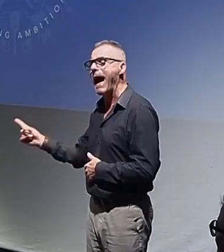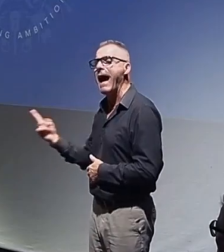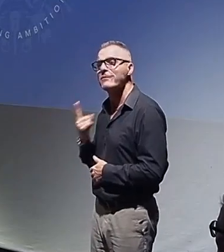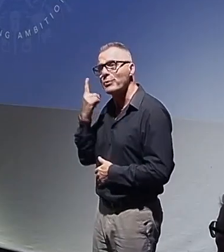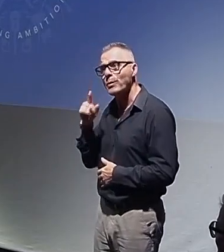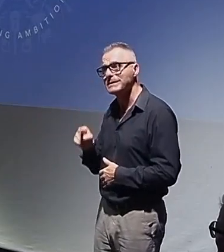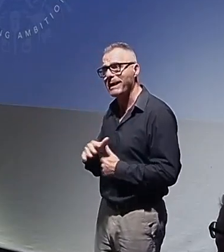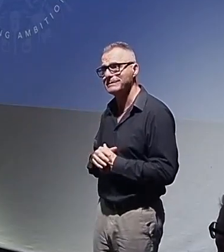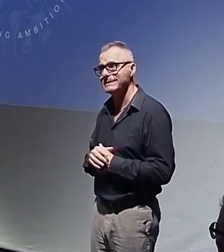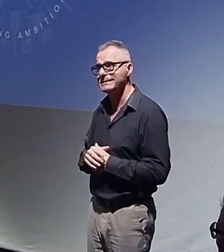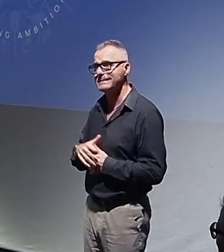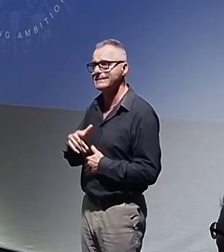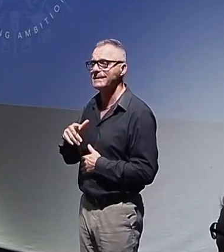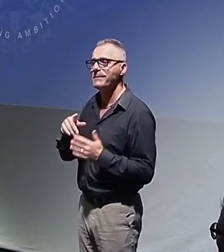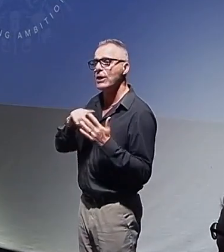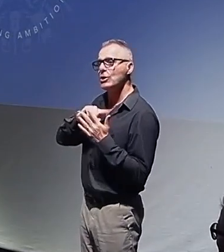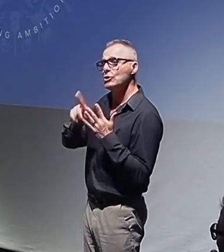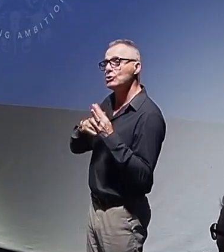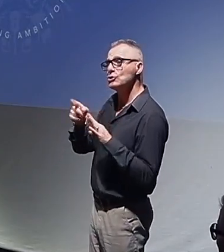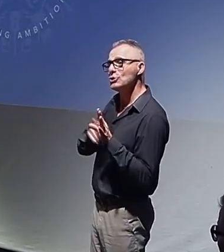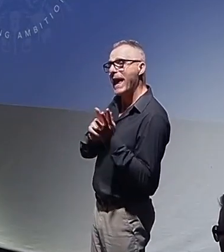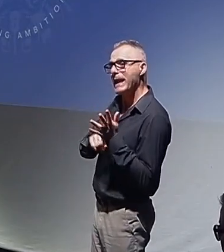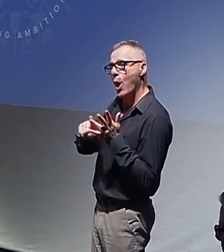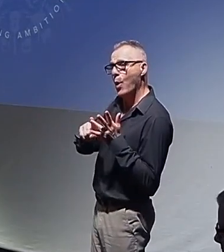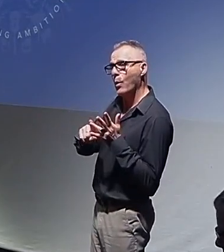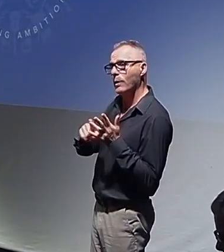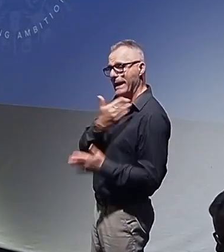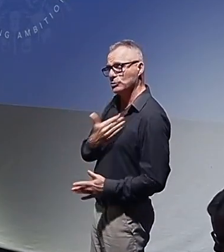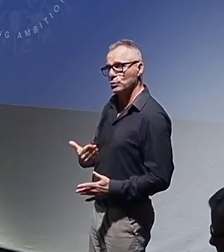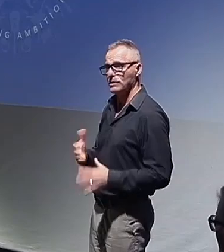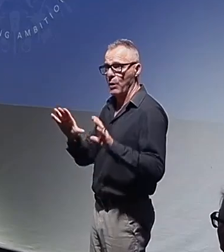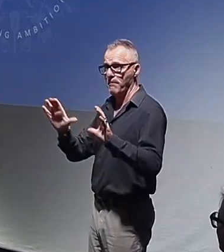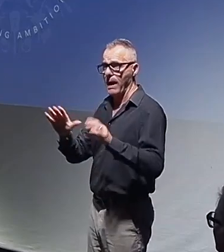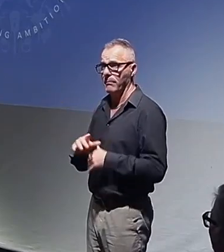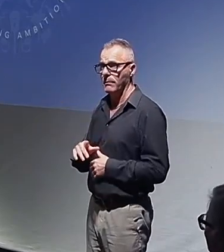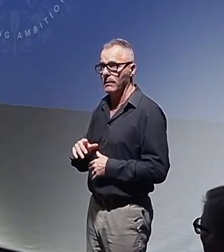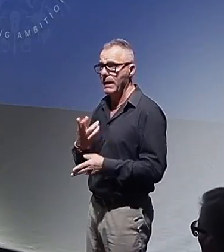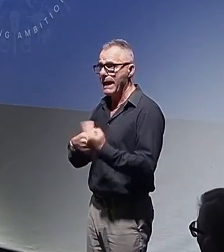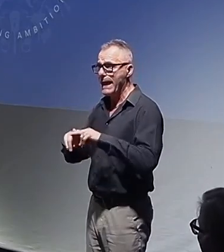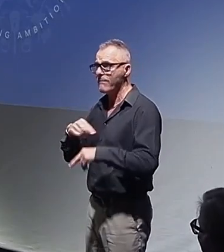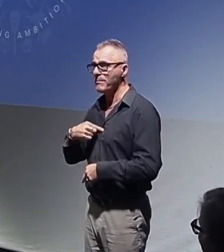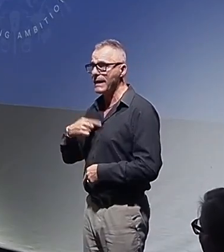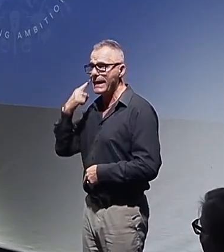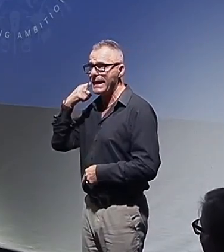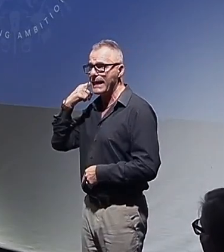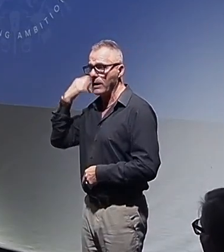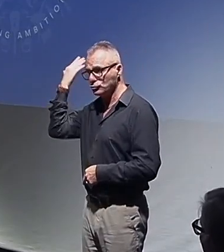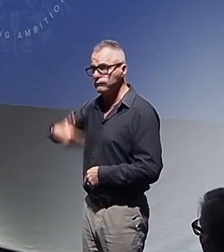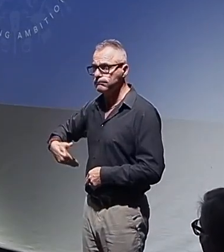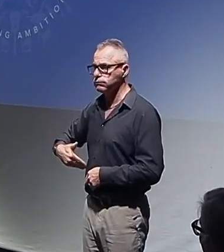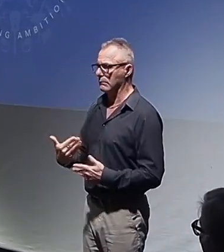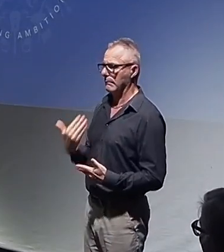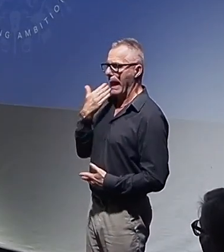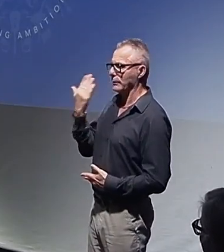like trademark. J-Lo's done a bum, hasn't yeah. she? And I think, if I lost an ear, I don't know if I did like a Van Gogh, I don't know what